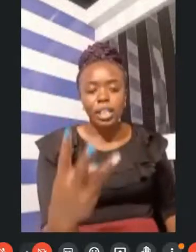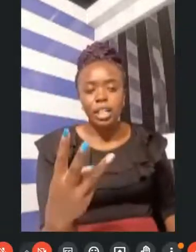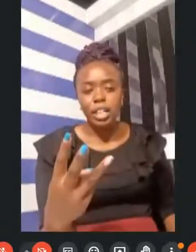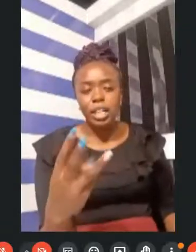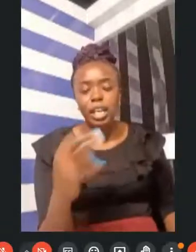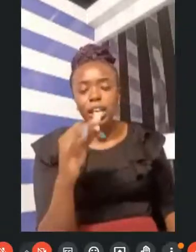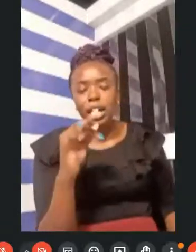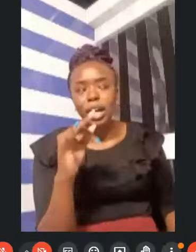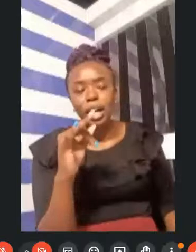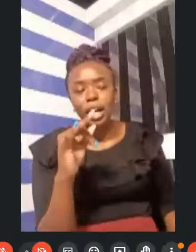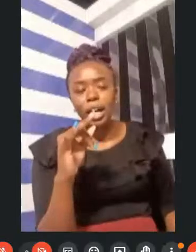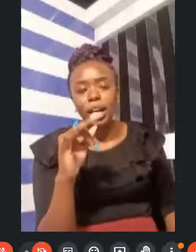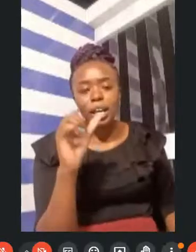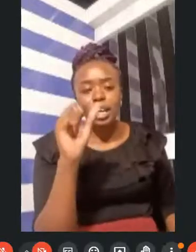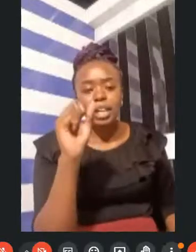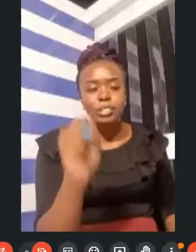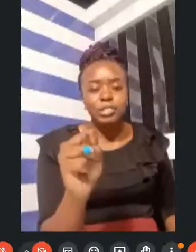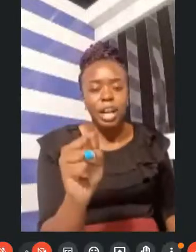2/3.